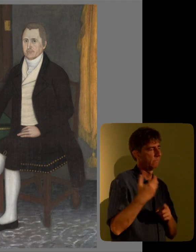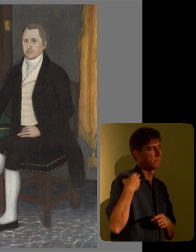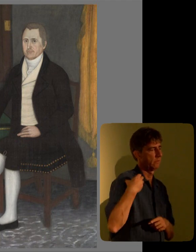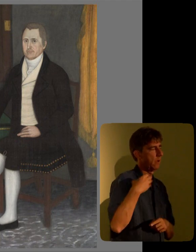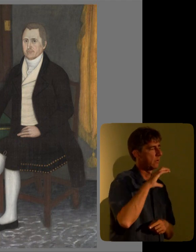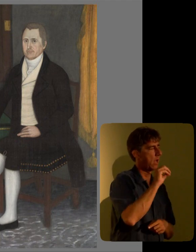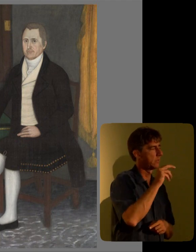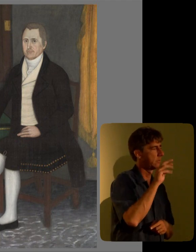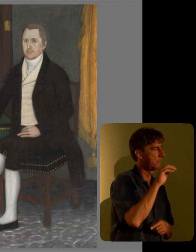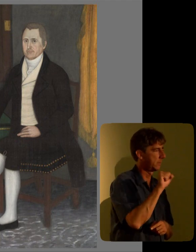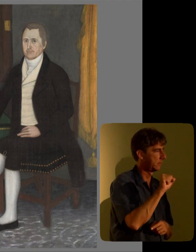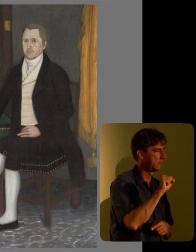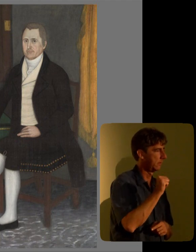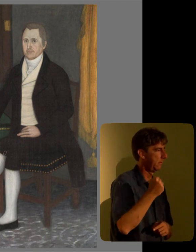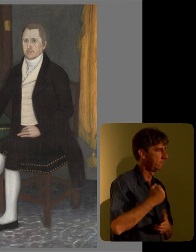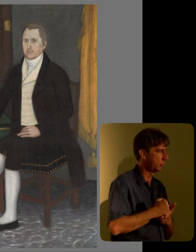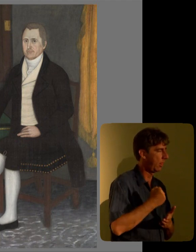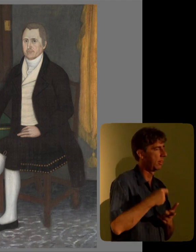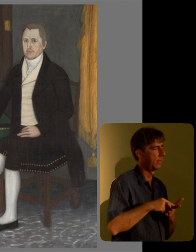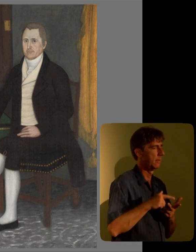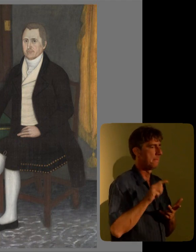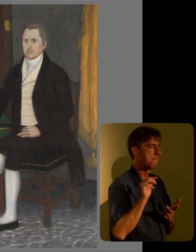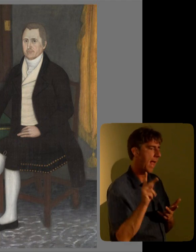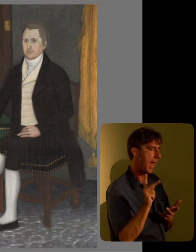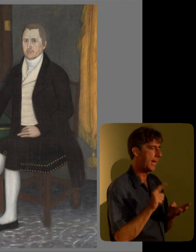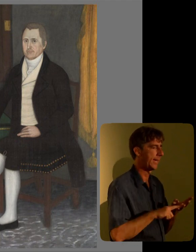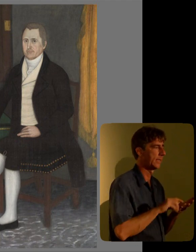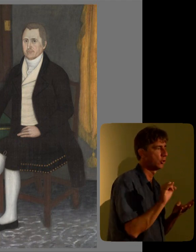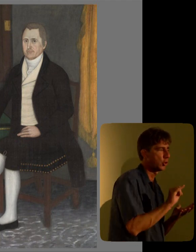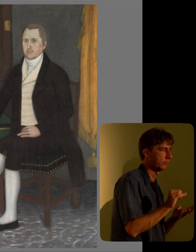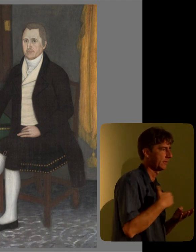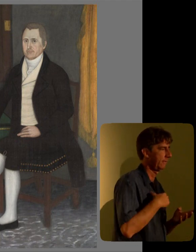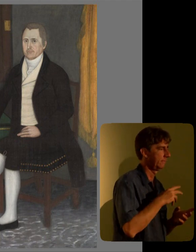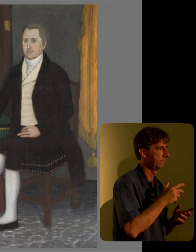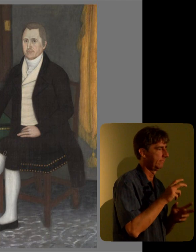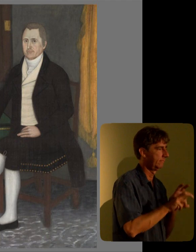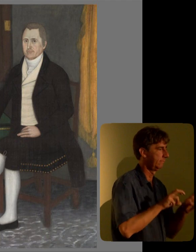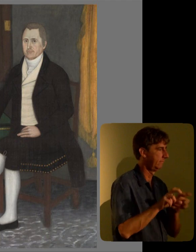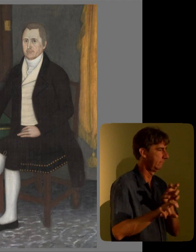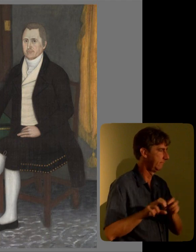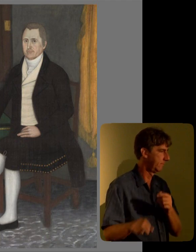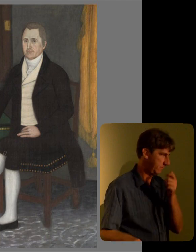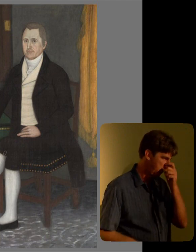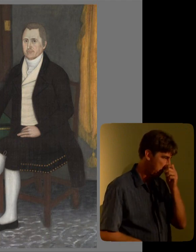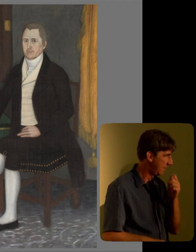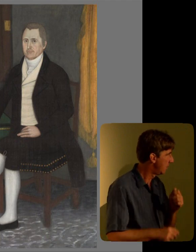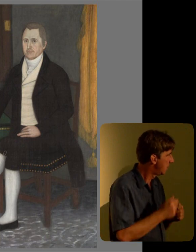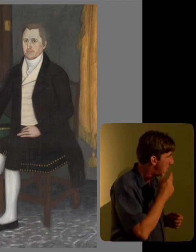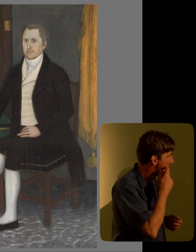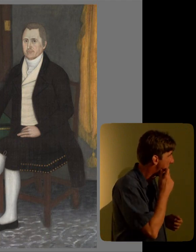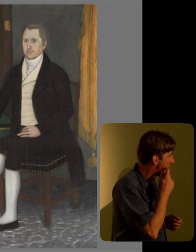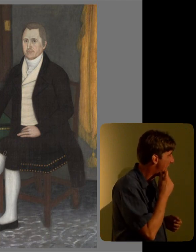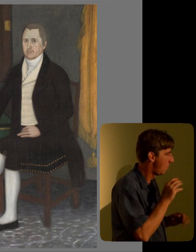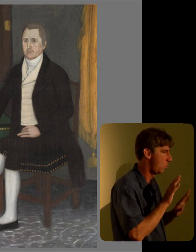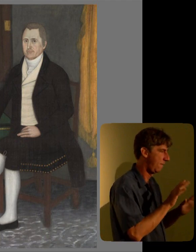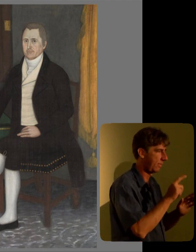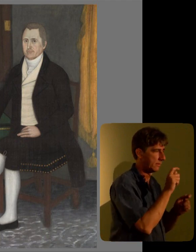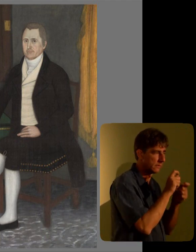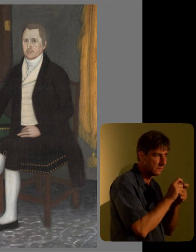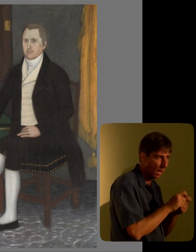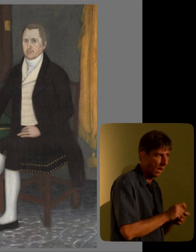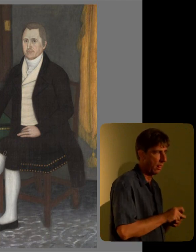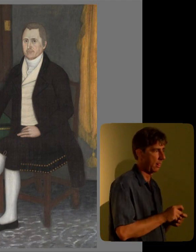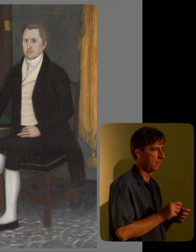in banking and insurance. And you can note incredible interior detail here, more elaborate and